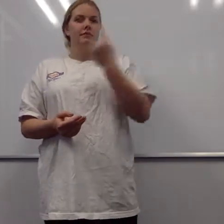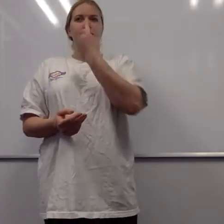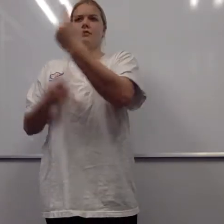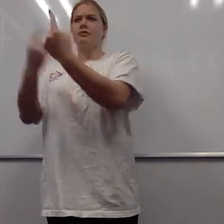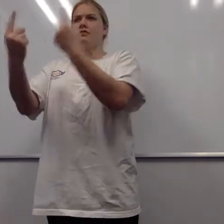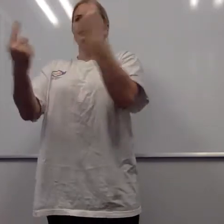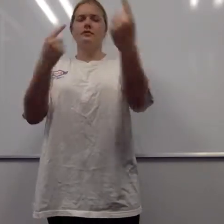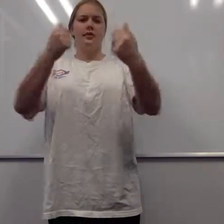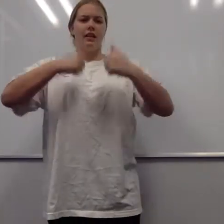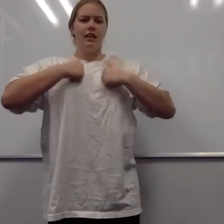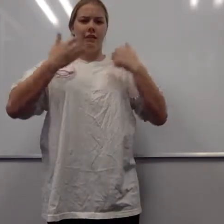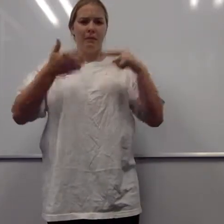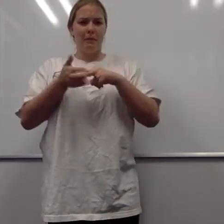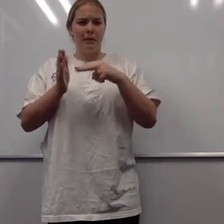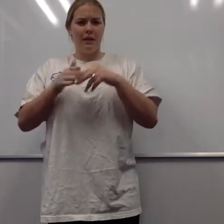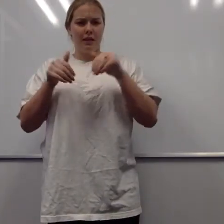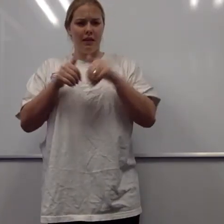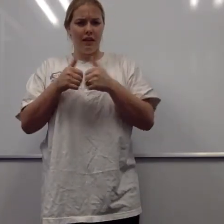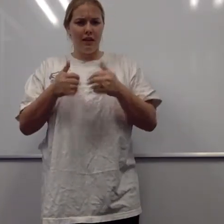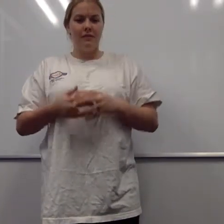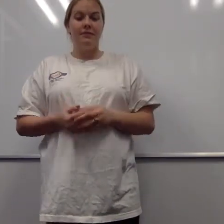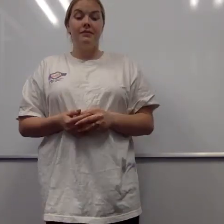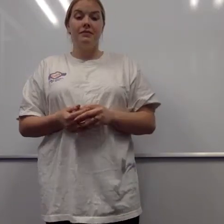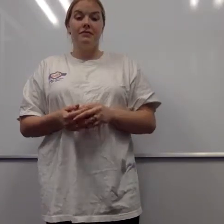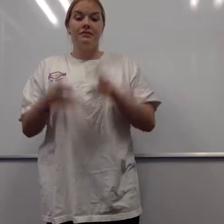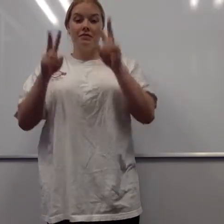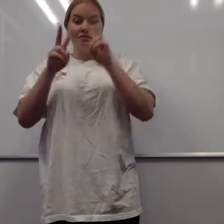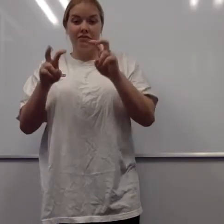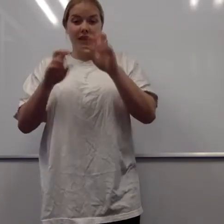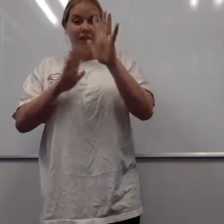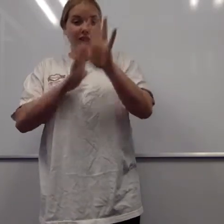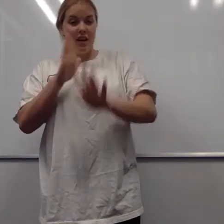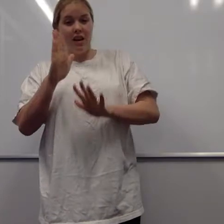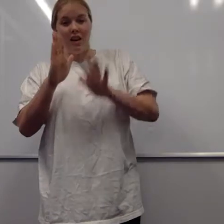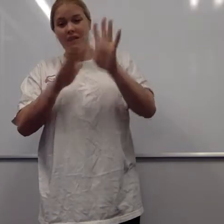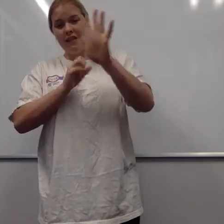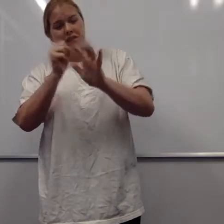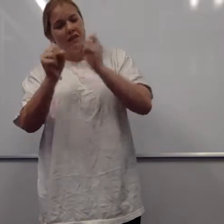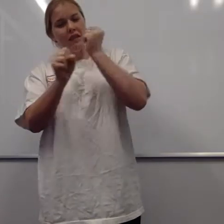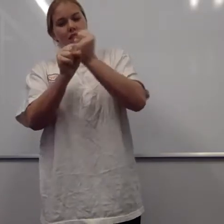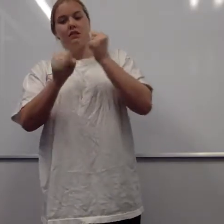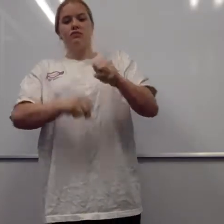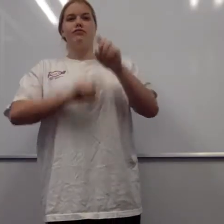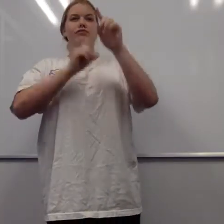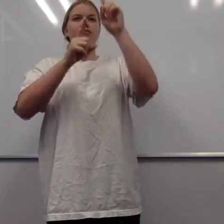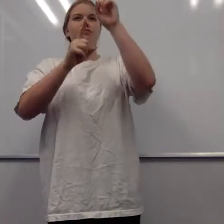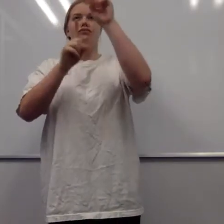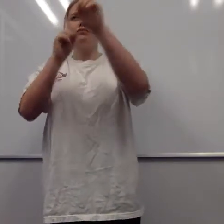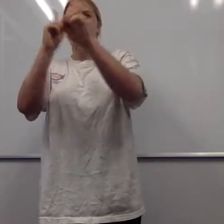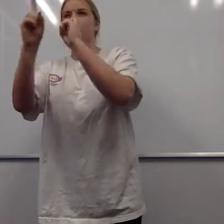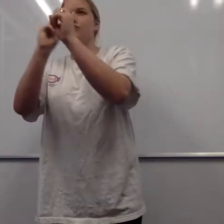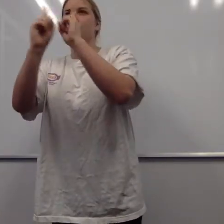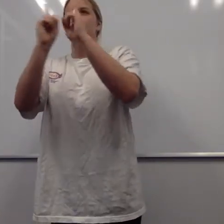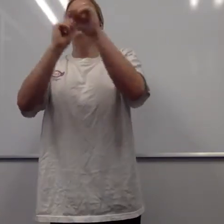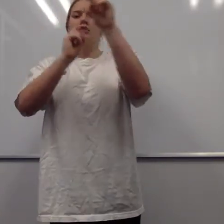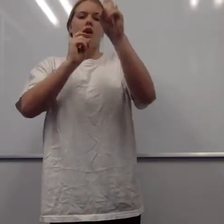meaningfully? To find out, I spent 5 years interviewing hundreds of people and reading through thousands of pages of